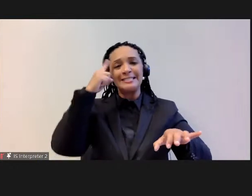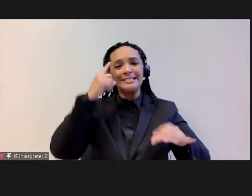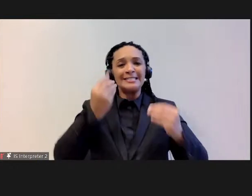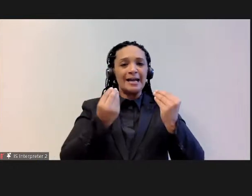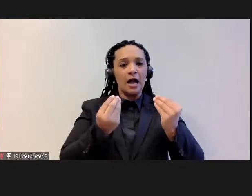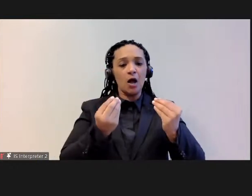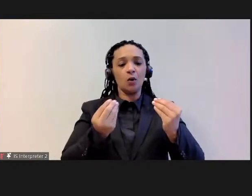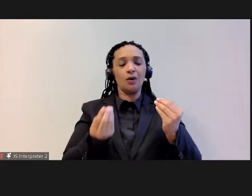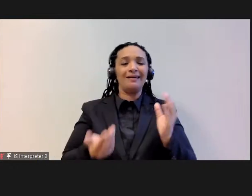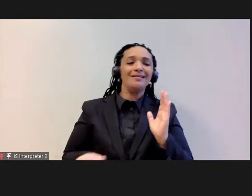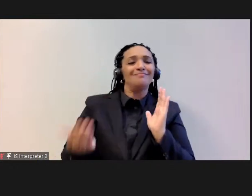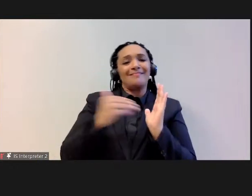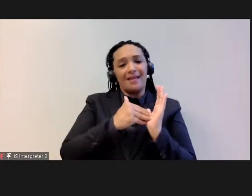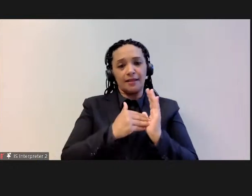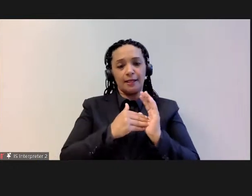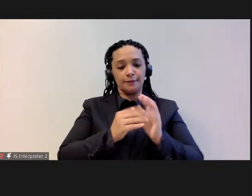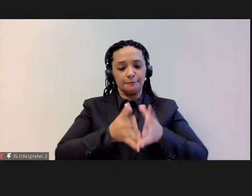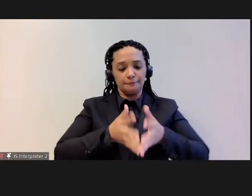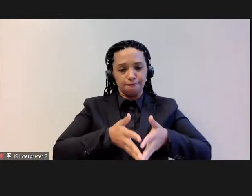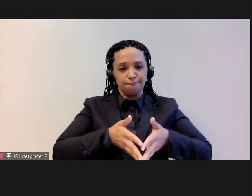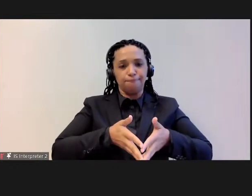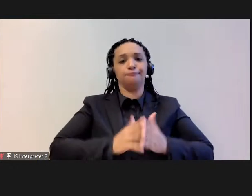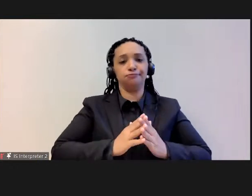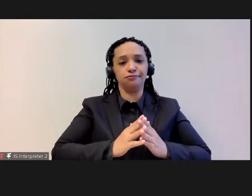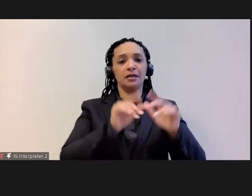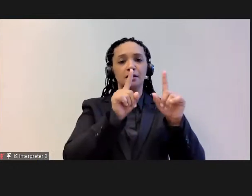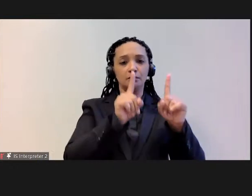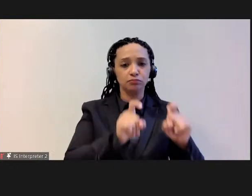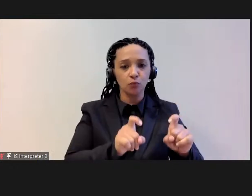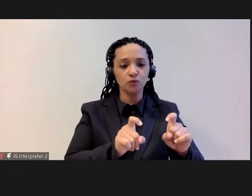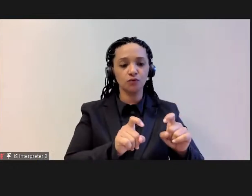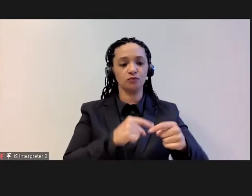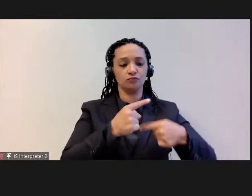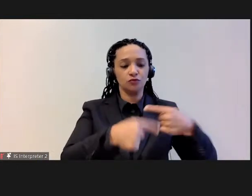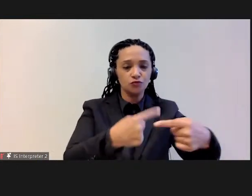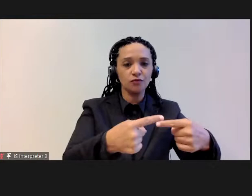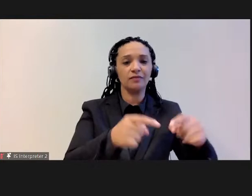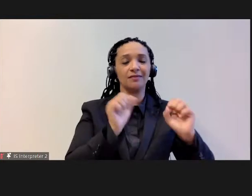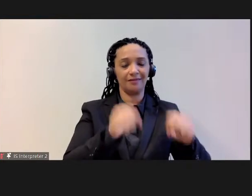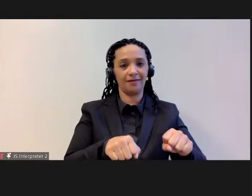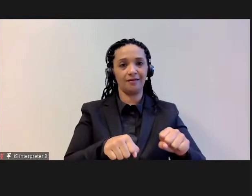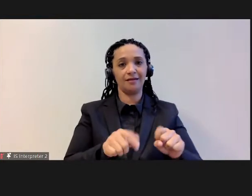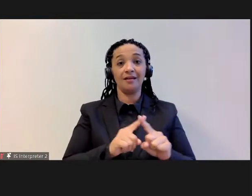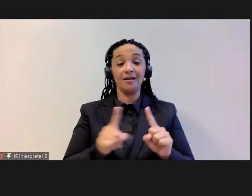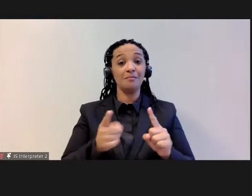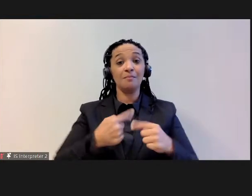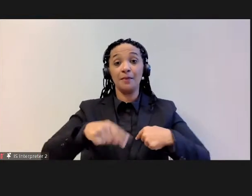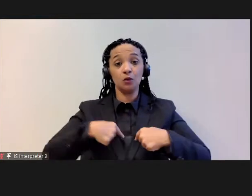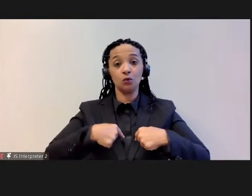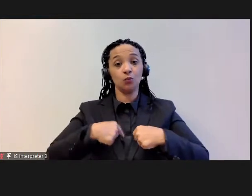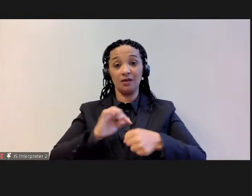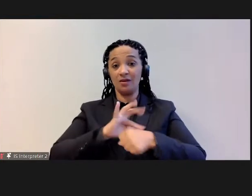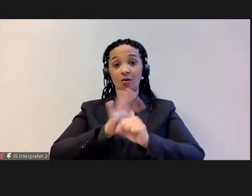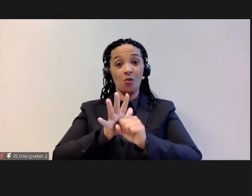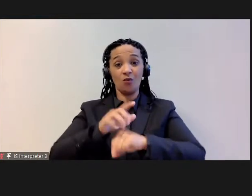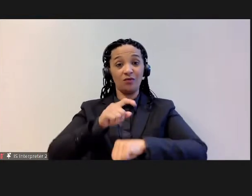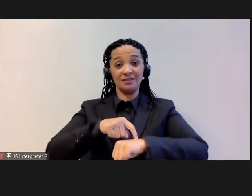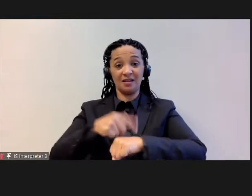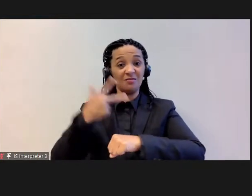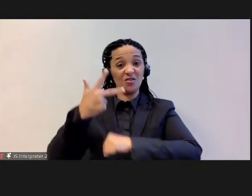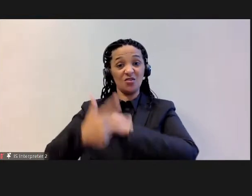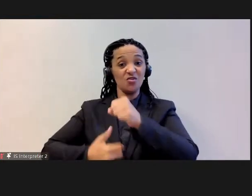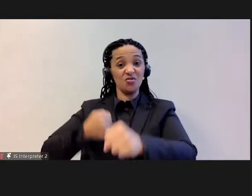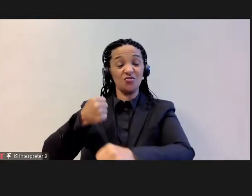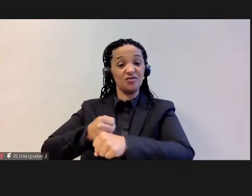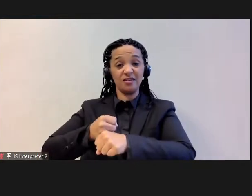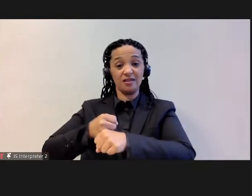to revamp again the civil registration system and get it moving. But we certainly have lost time over the last 3 years because